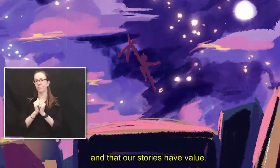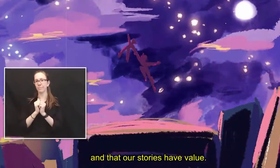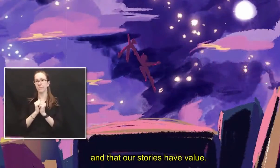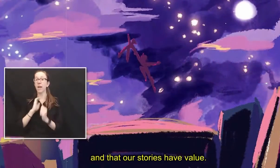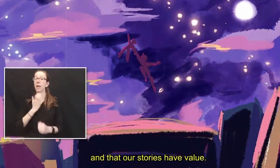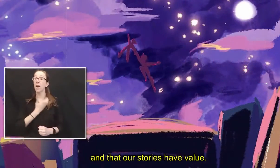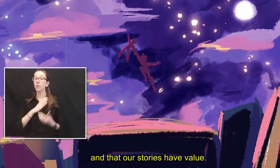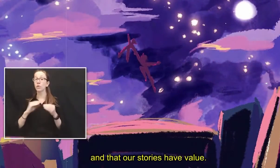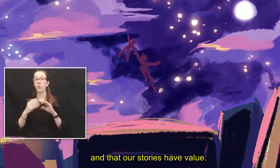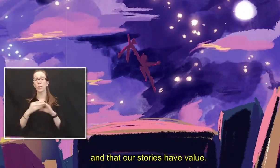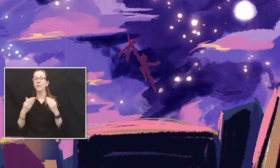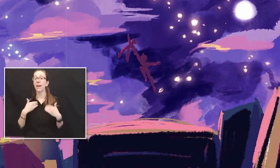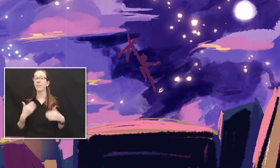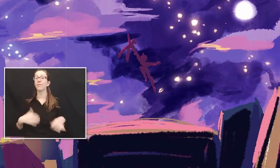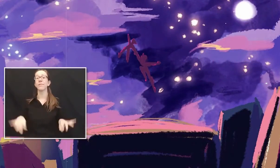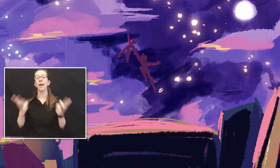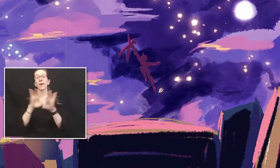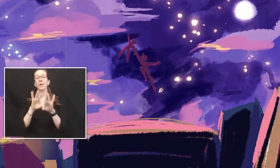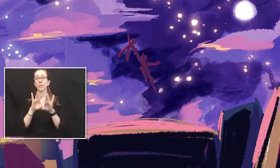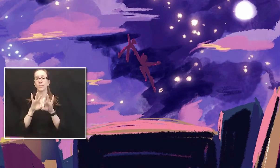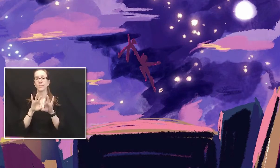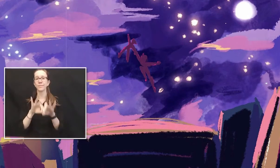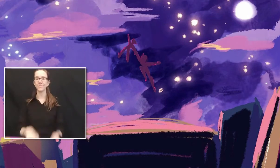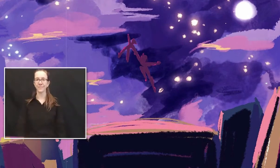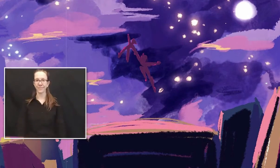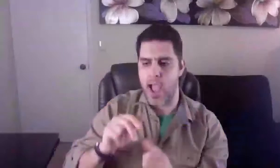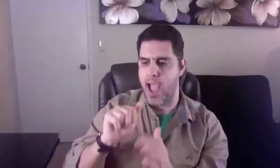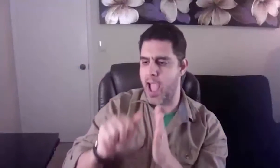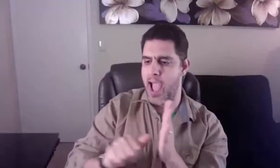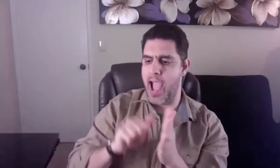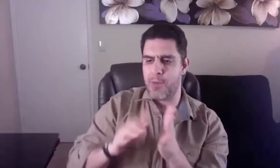our stories have value.